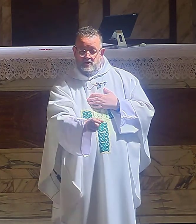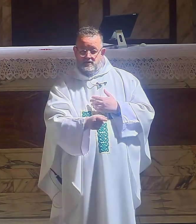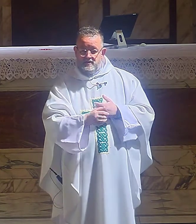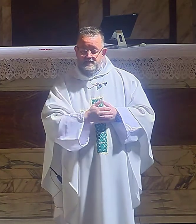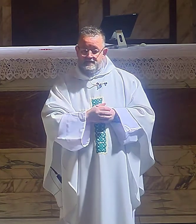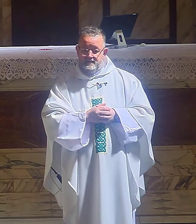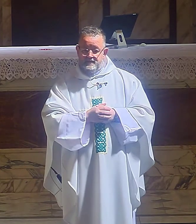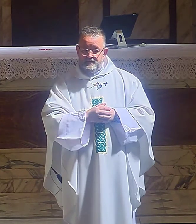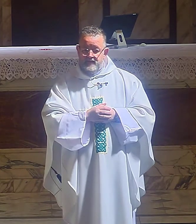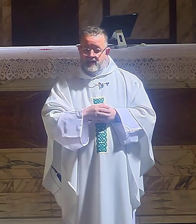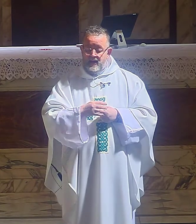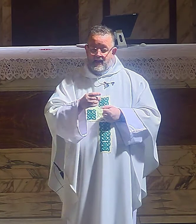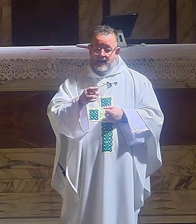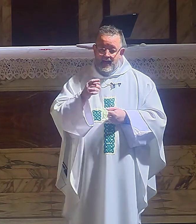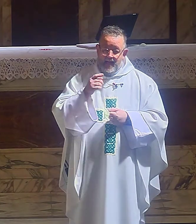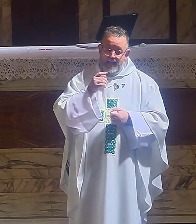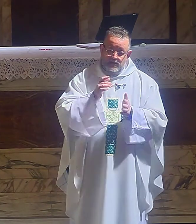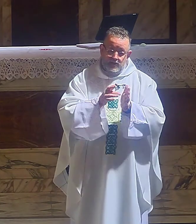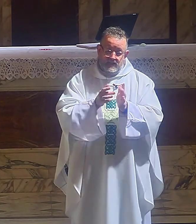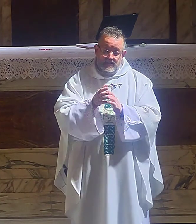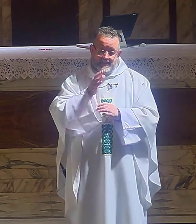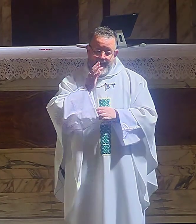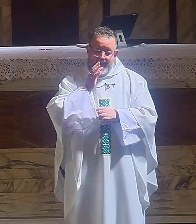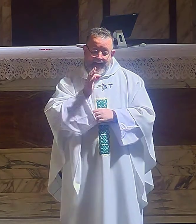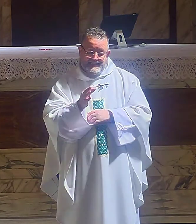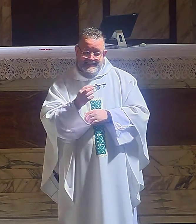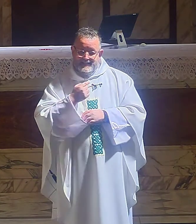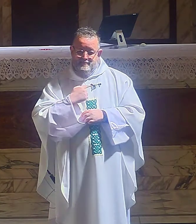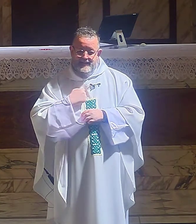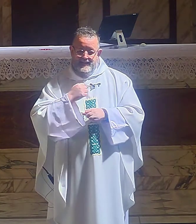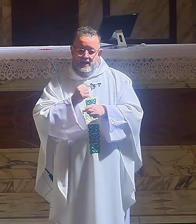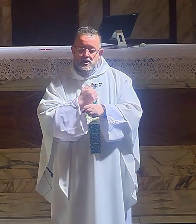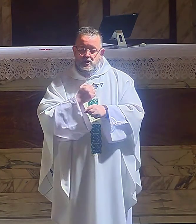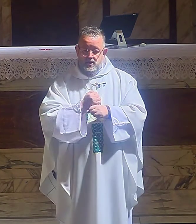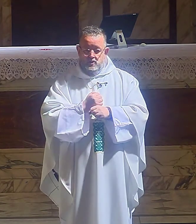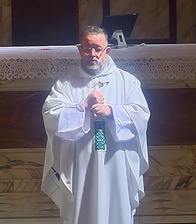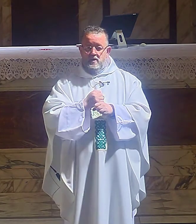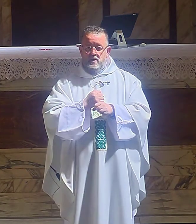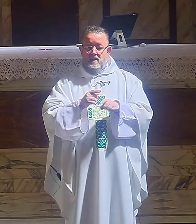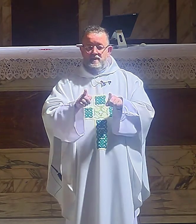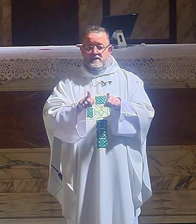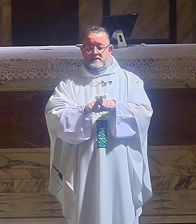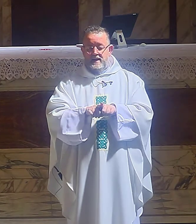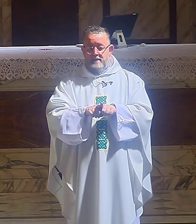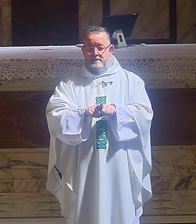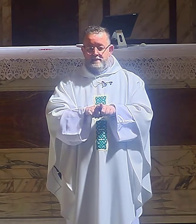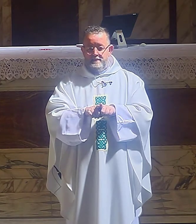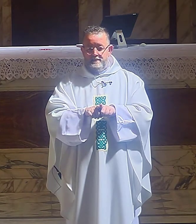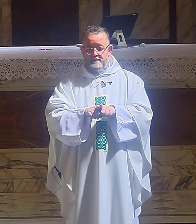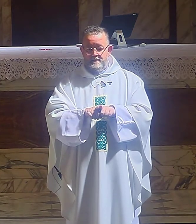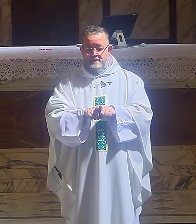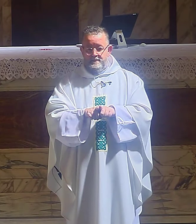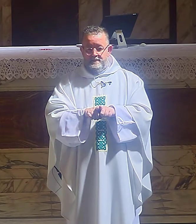person. And Jesus asks me to do the same.